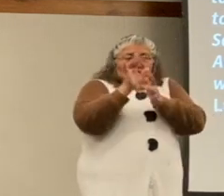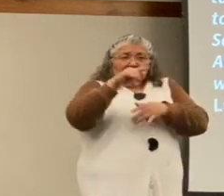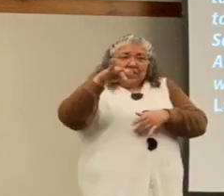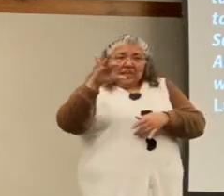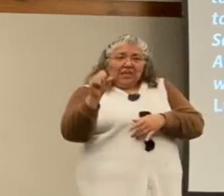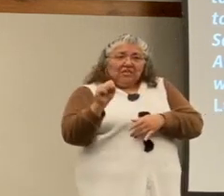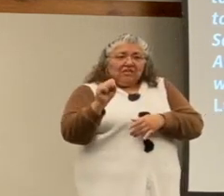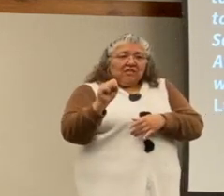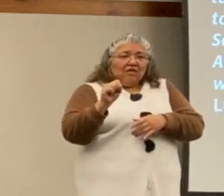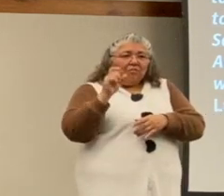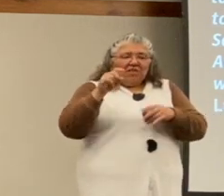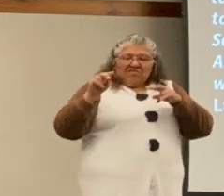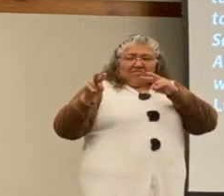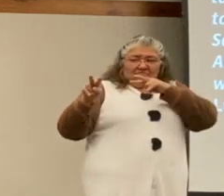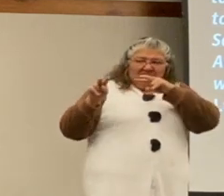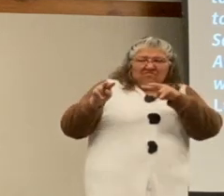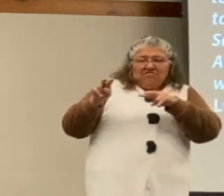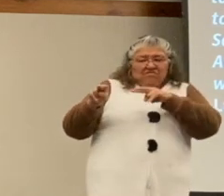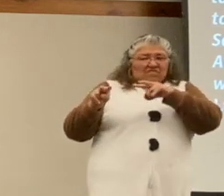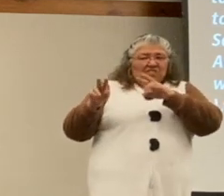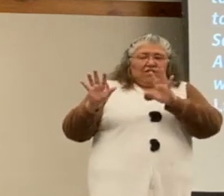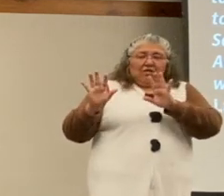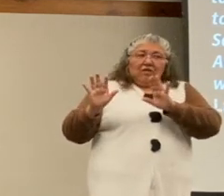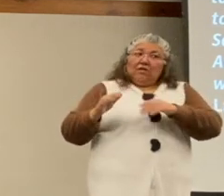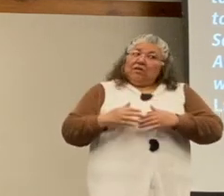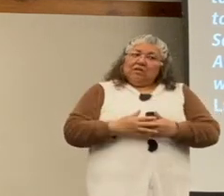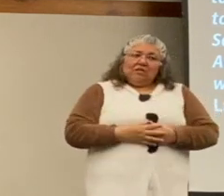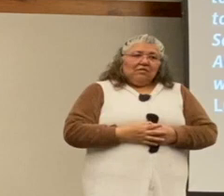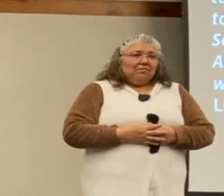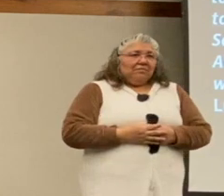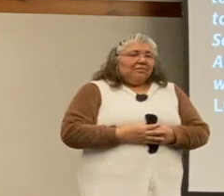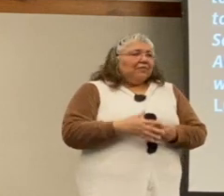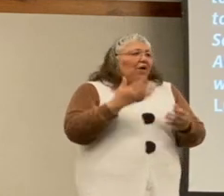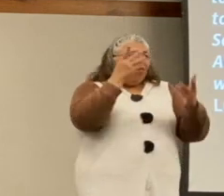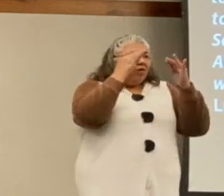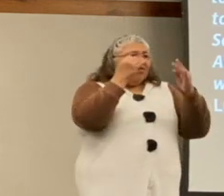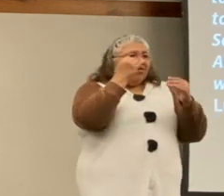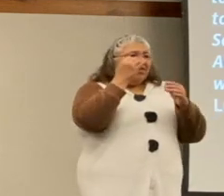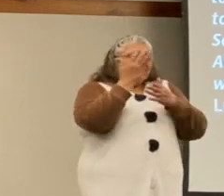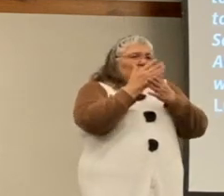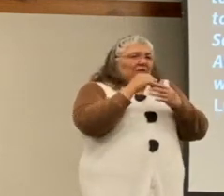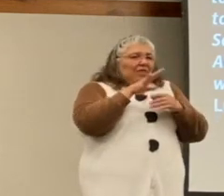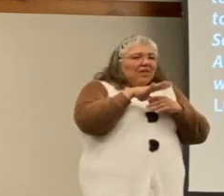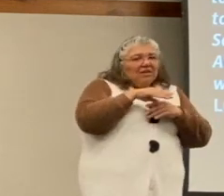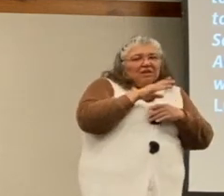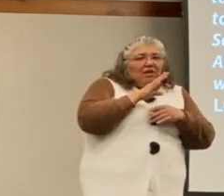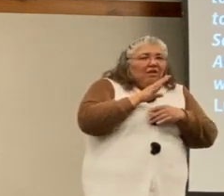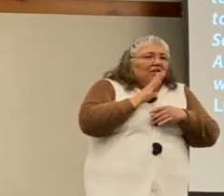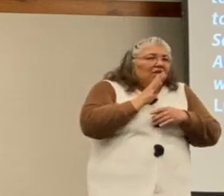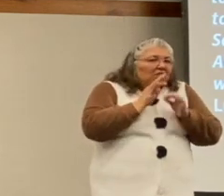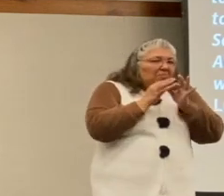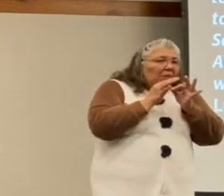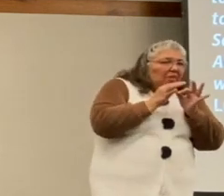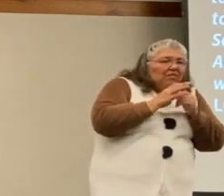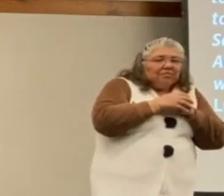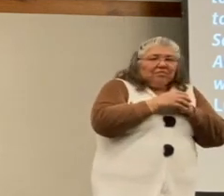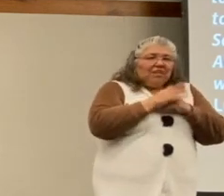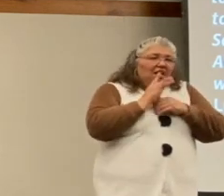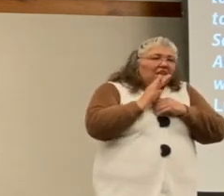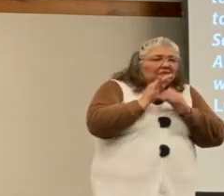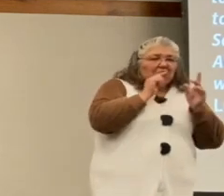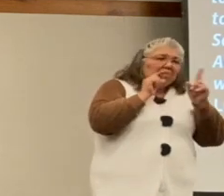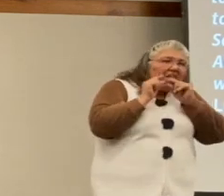Zacchaeus must have gotten at that moment? I wonder what some of the side comments were being said